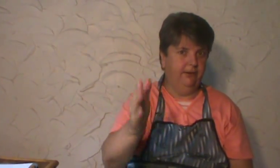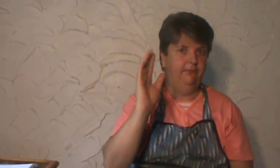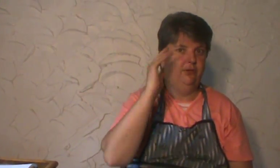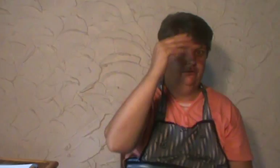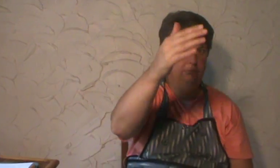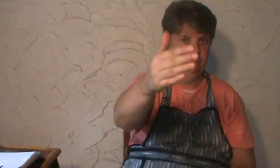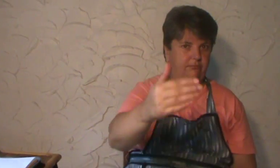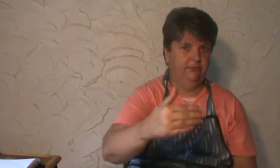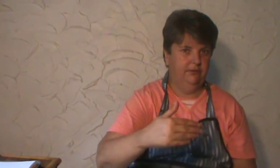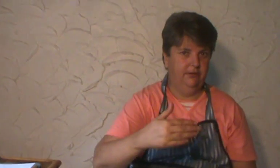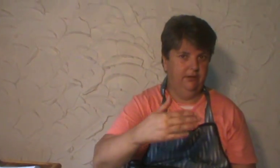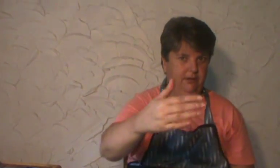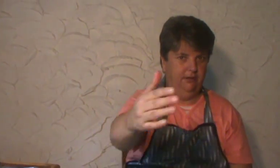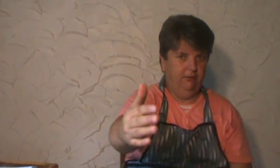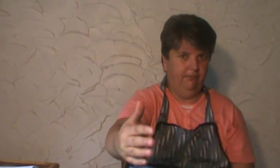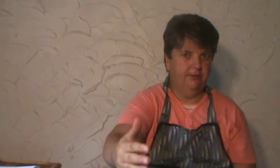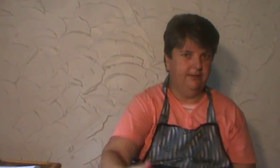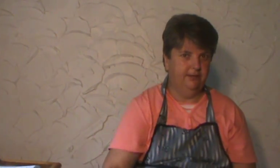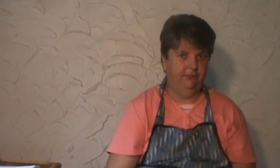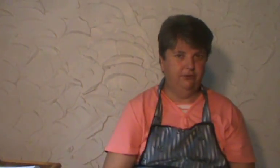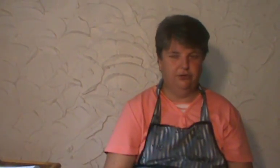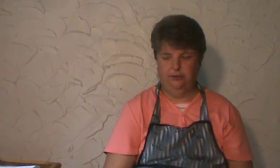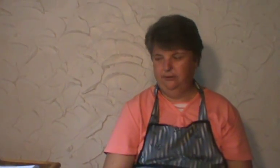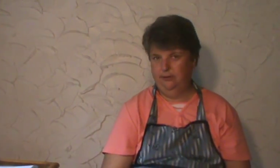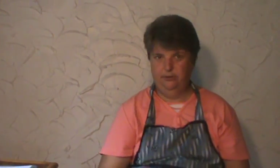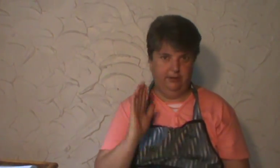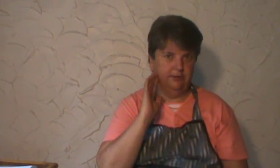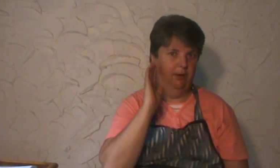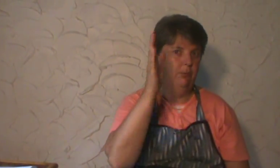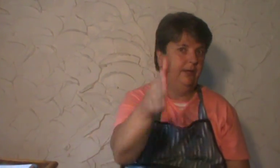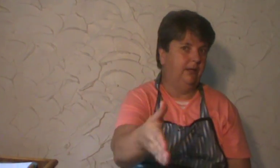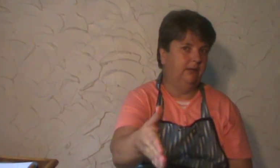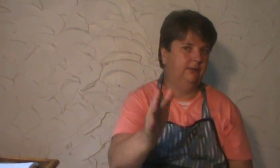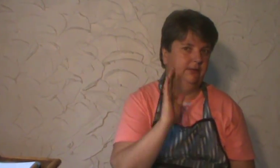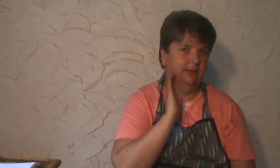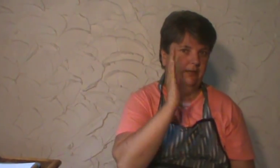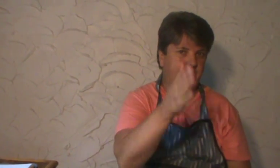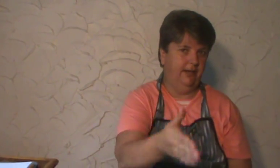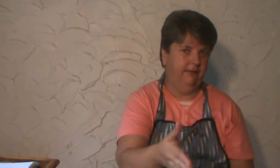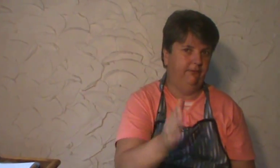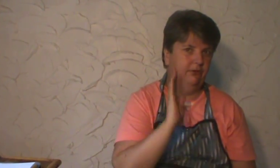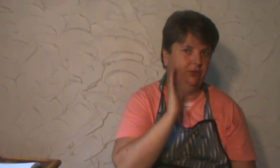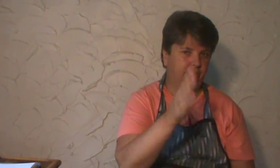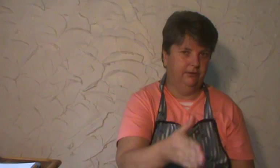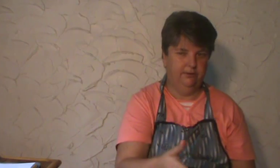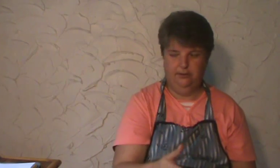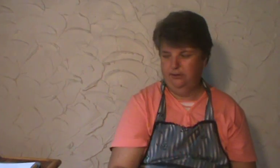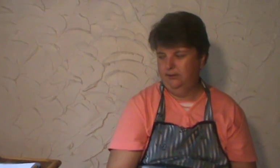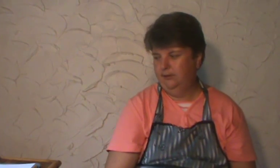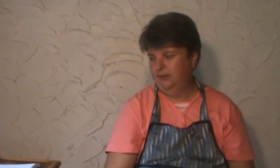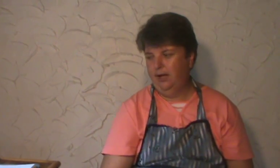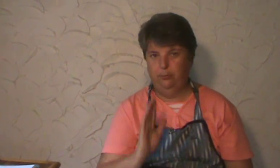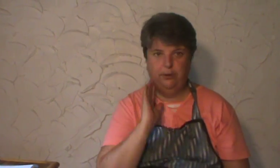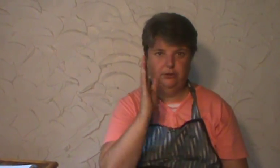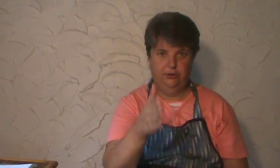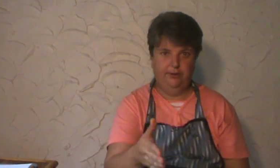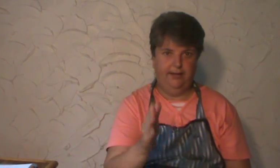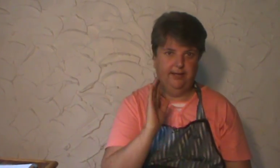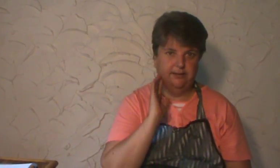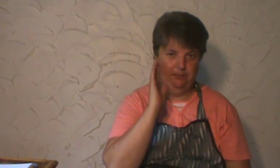of you represents the future. So that's why will is in future. I will do that. That means